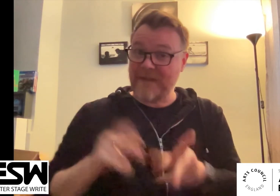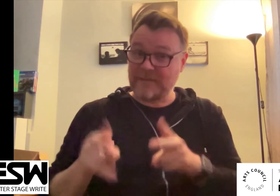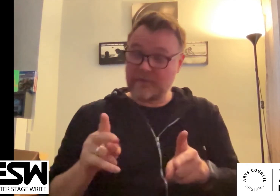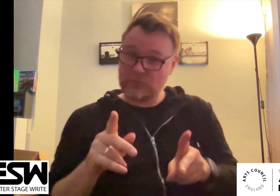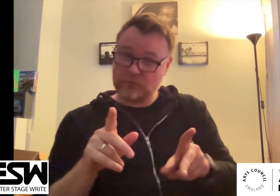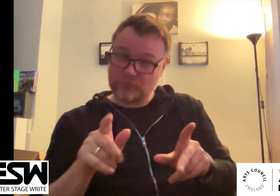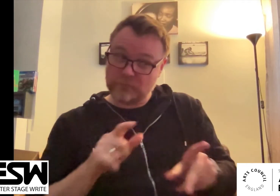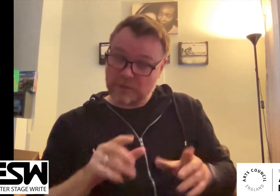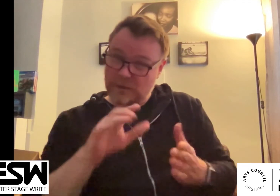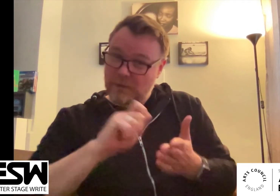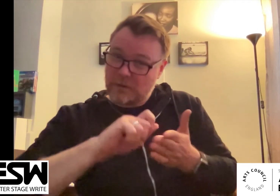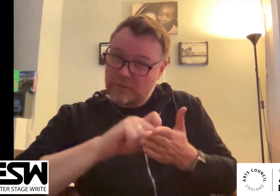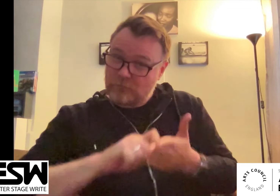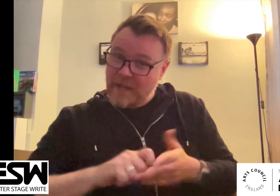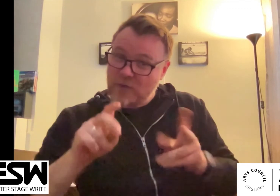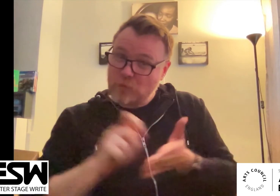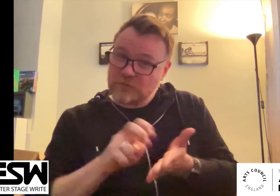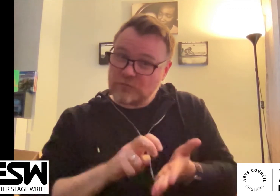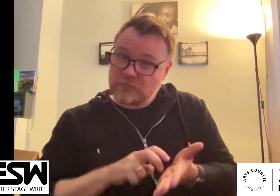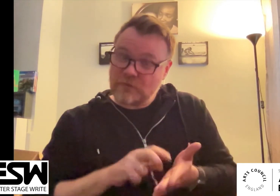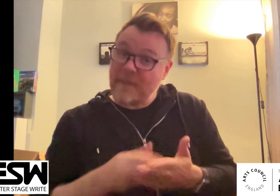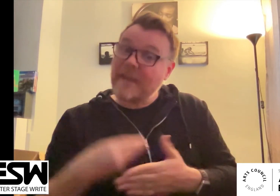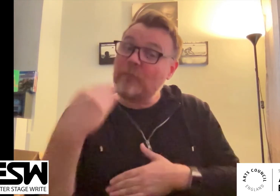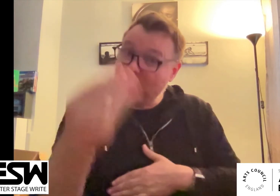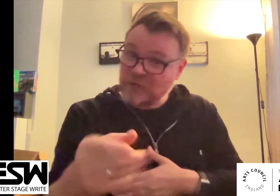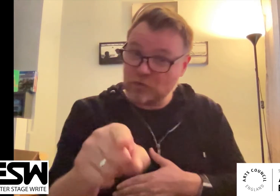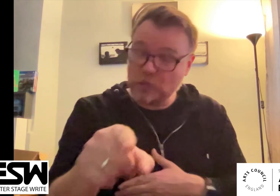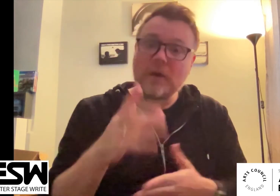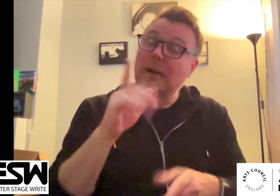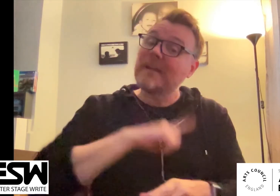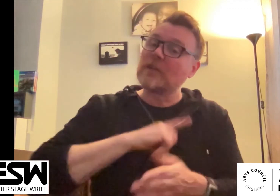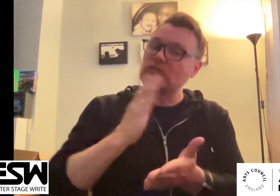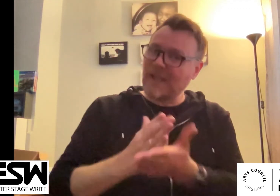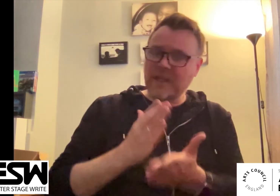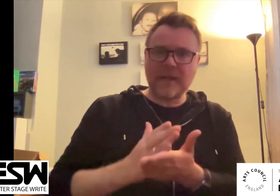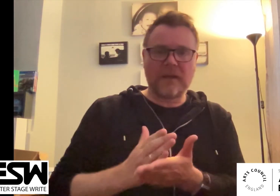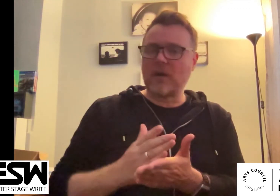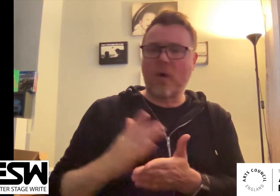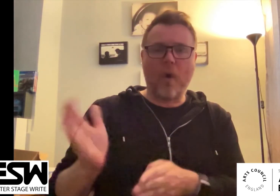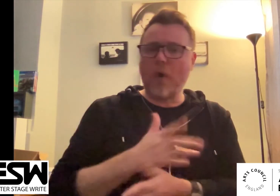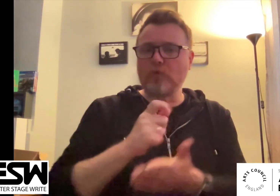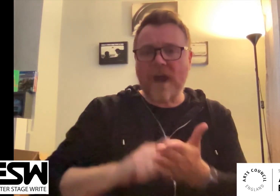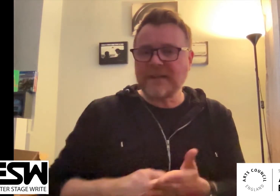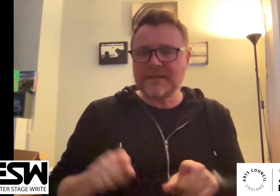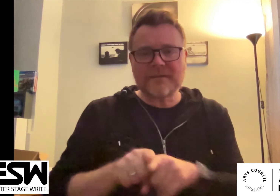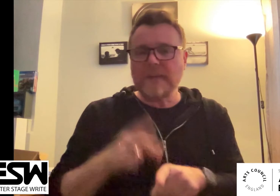to just really go through your story and make some notes and then hand them back to you. And really, with all writers, writing